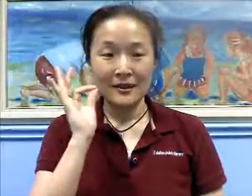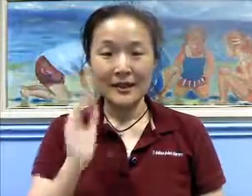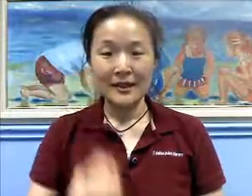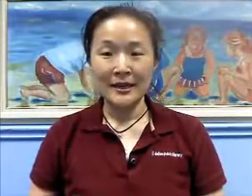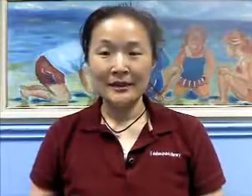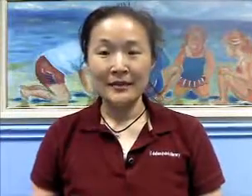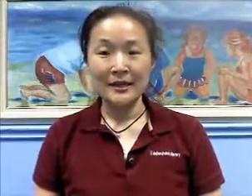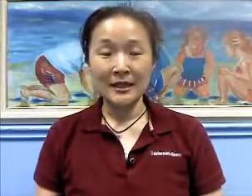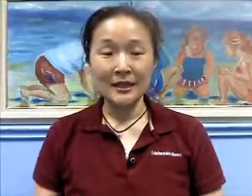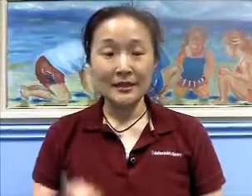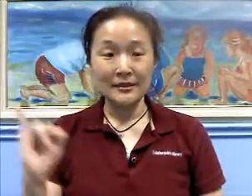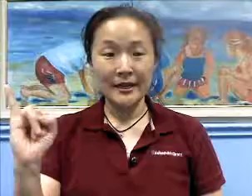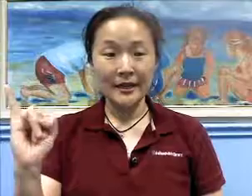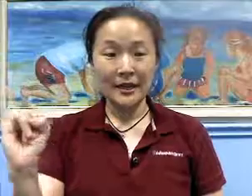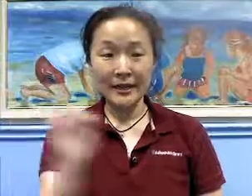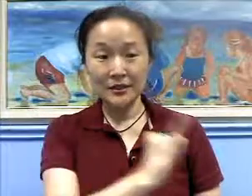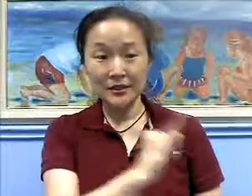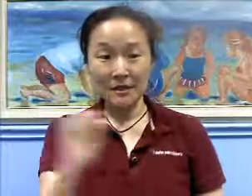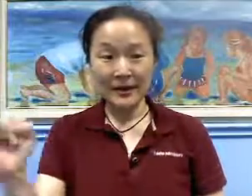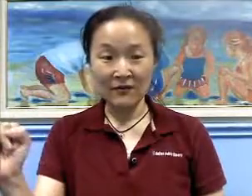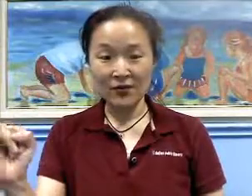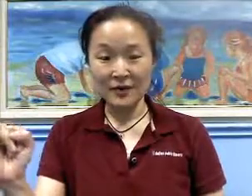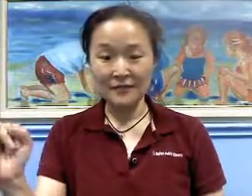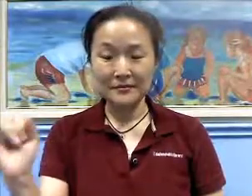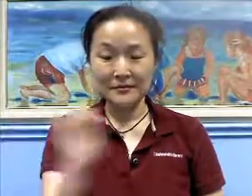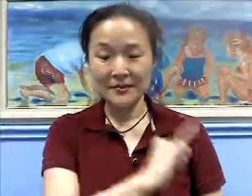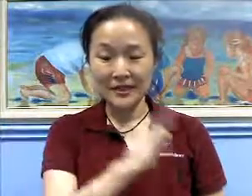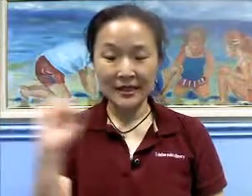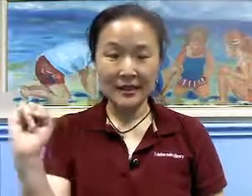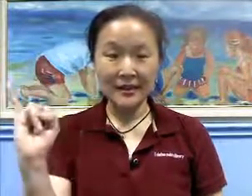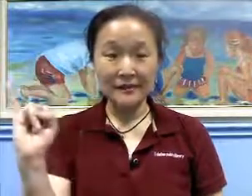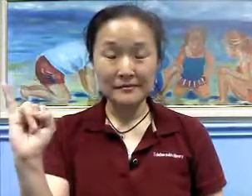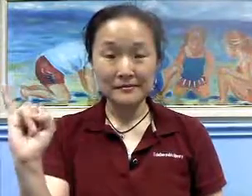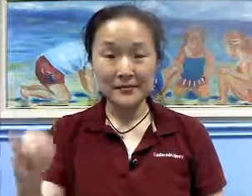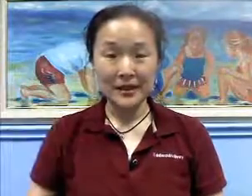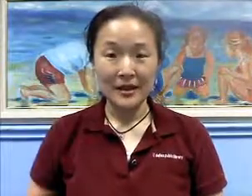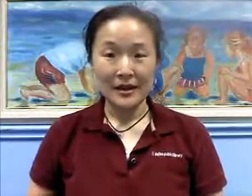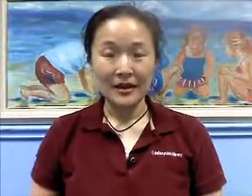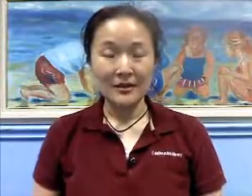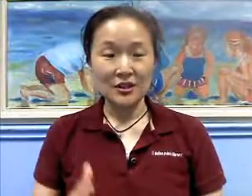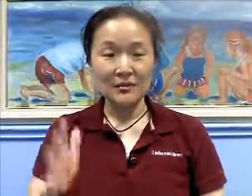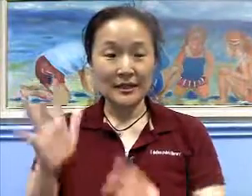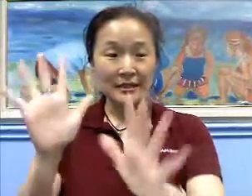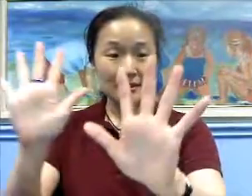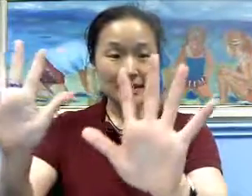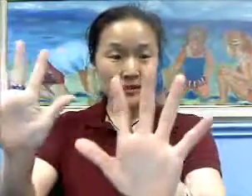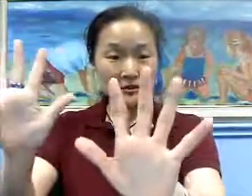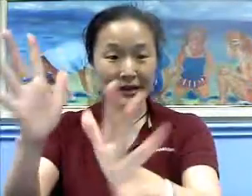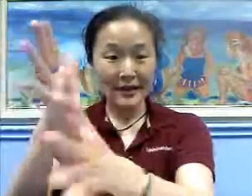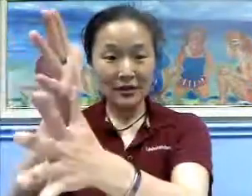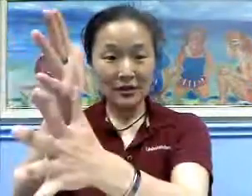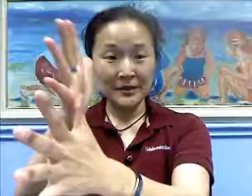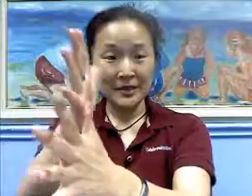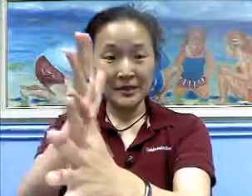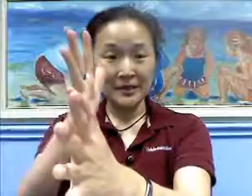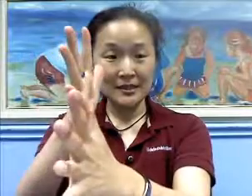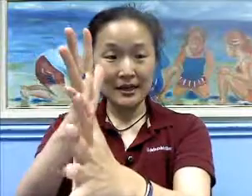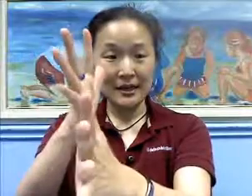And then Italy. Take an I. Just go back and forth. Italy. In Germany, take two hands open like this